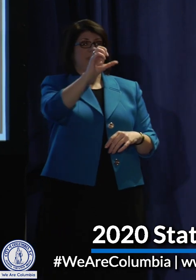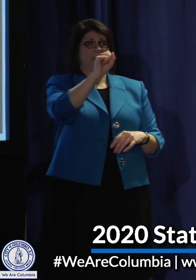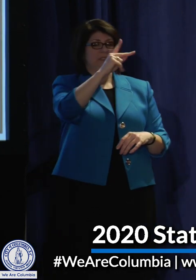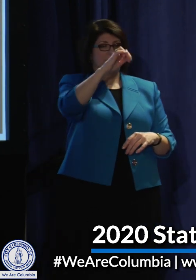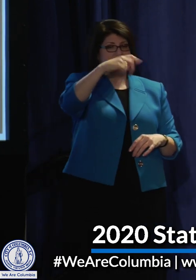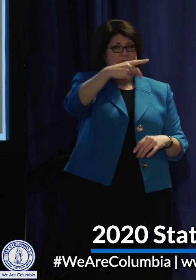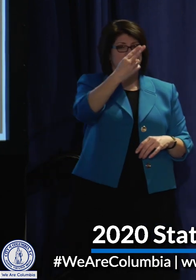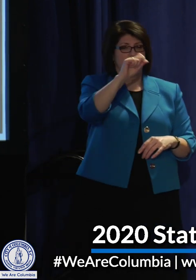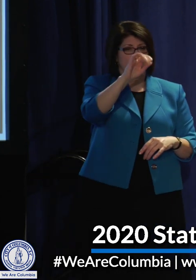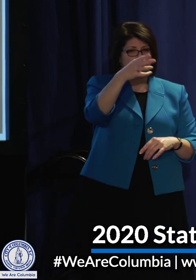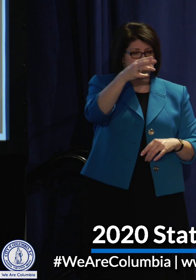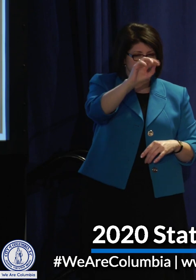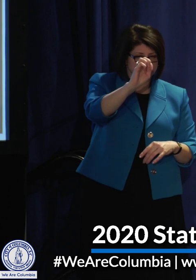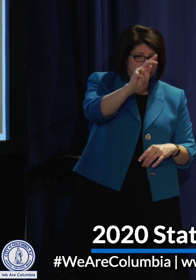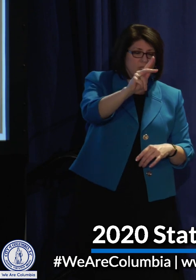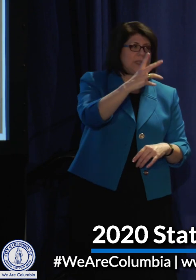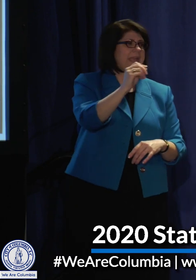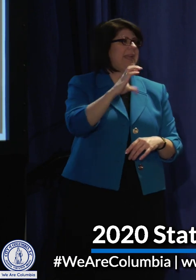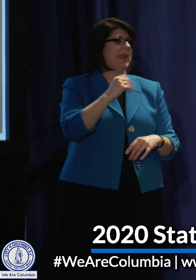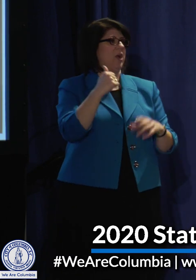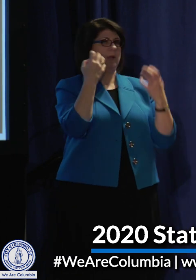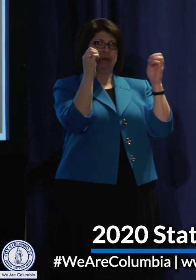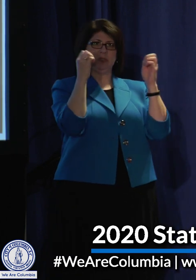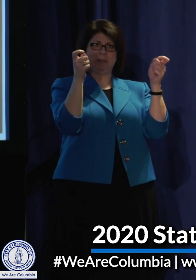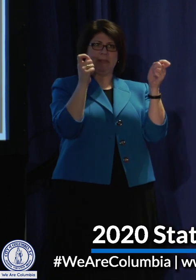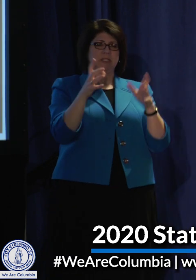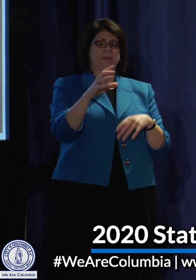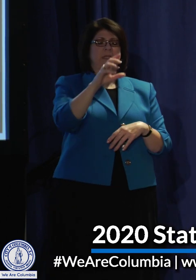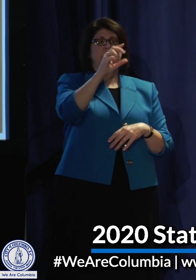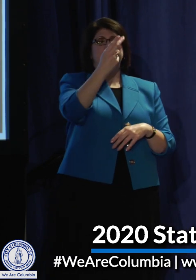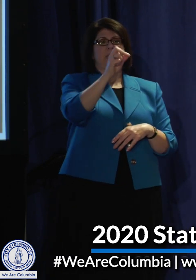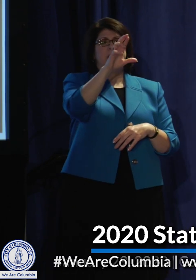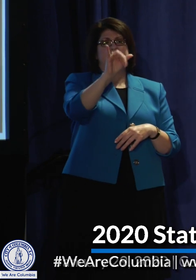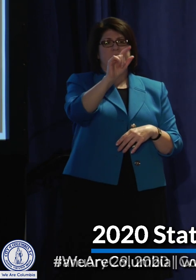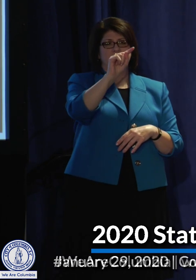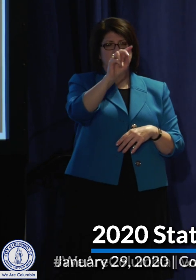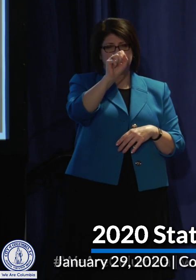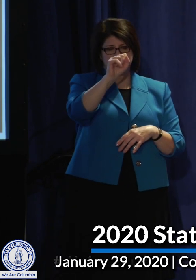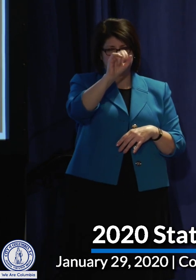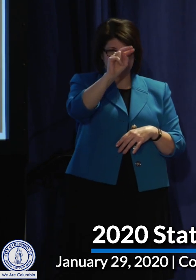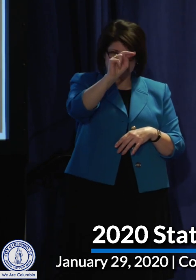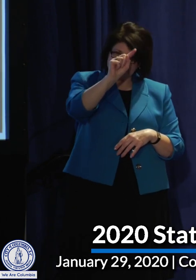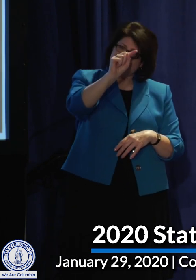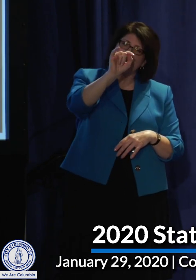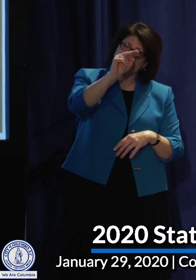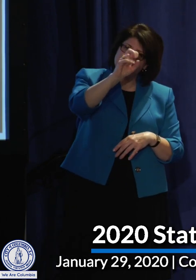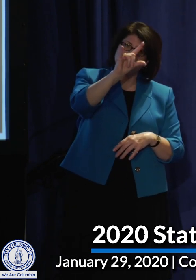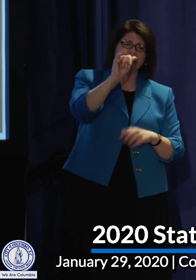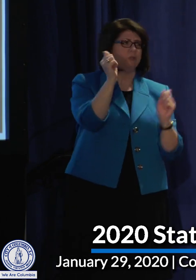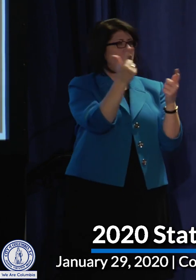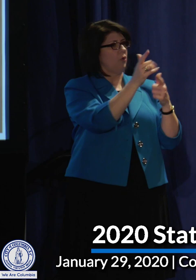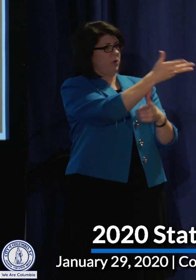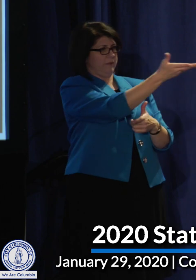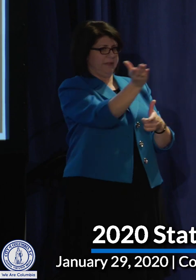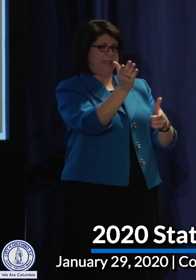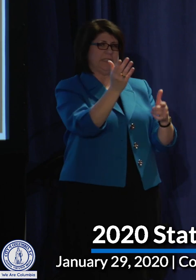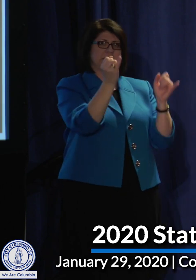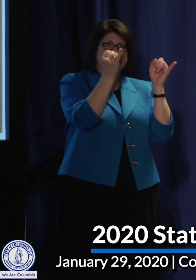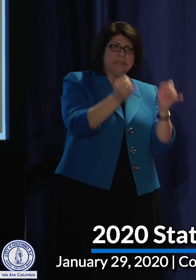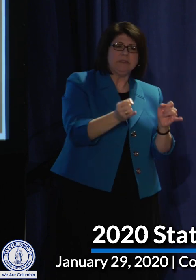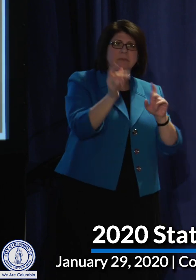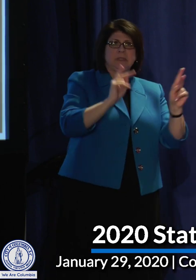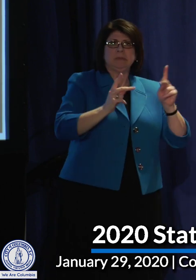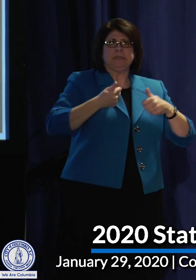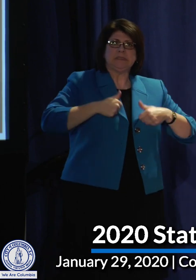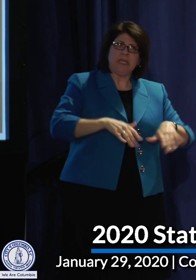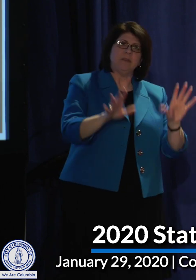Aubrey Jenkins, and our Emergency Management Director, Harry Tinsley. The sacrifice of all these individuals and department heads,